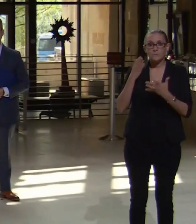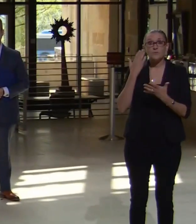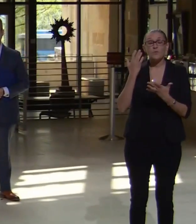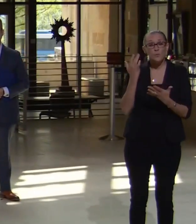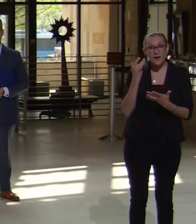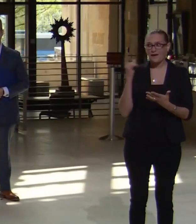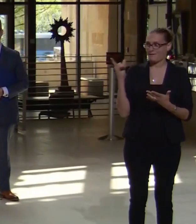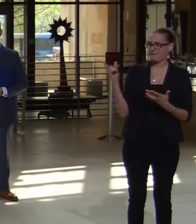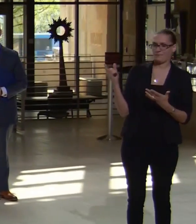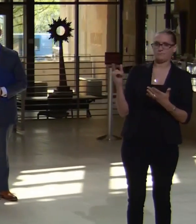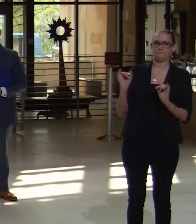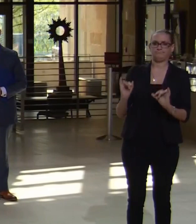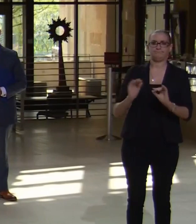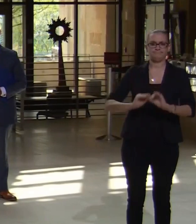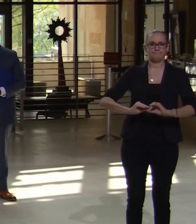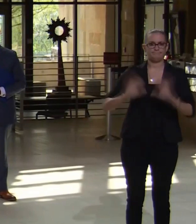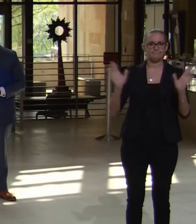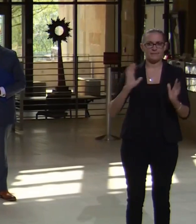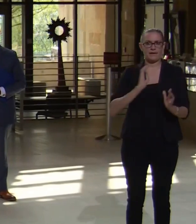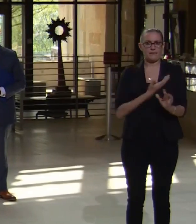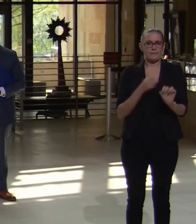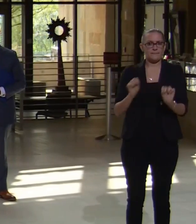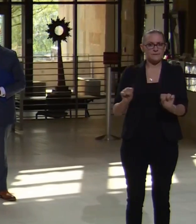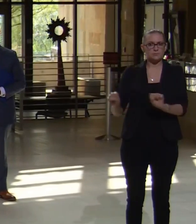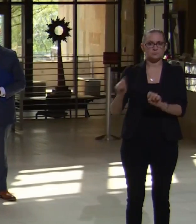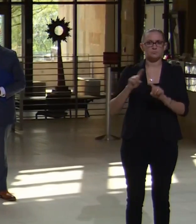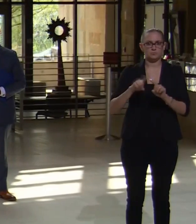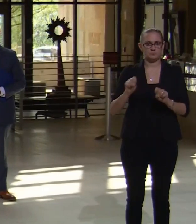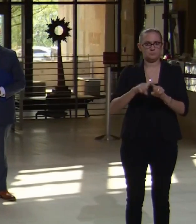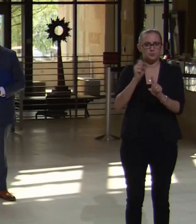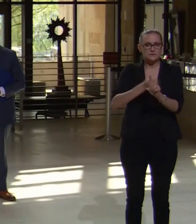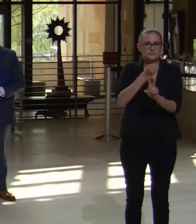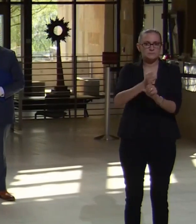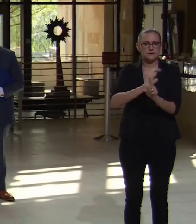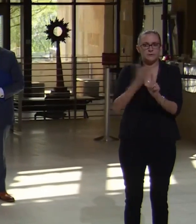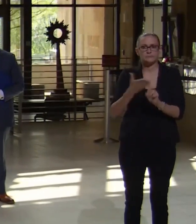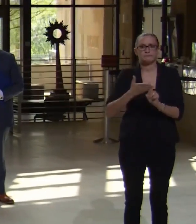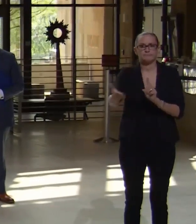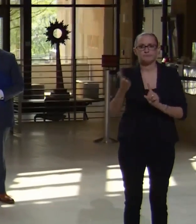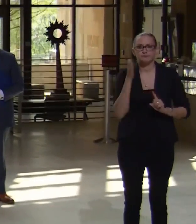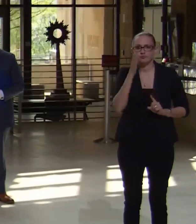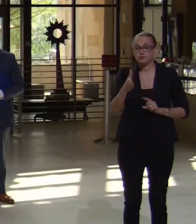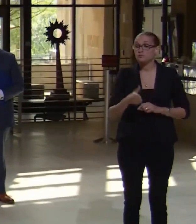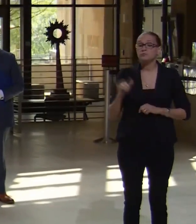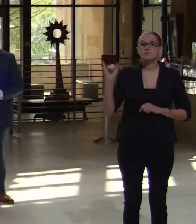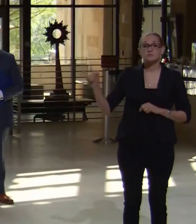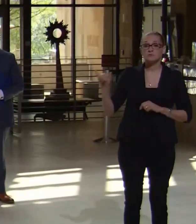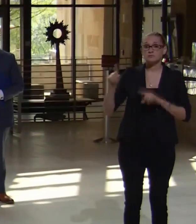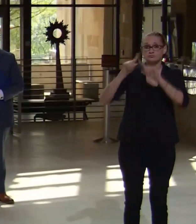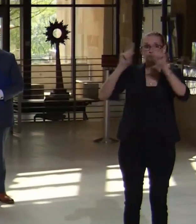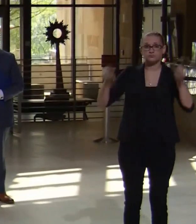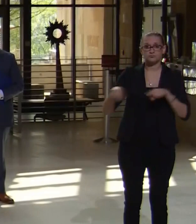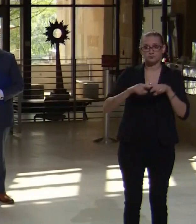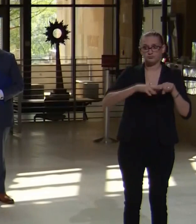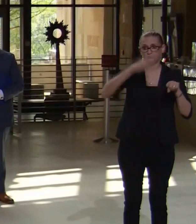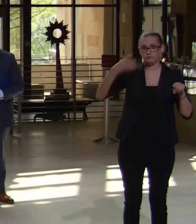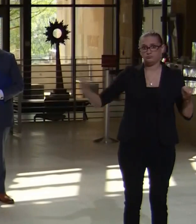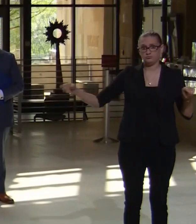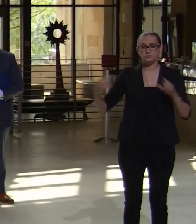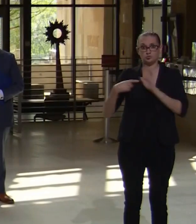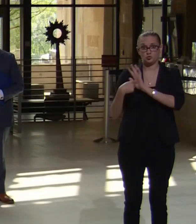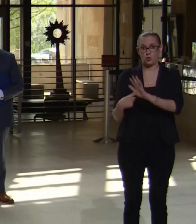they tell us our ability to be able to impact our future. The charts show us, as you can see on